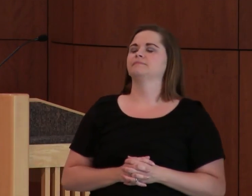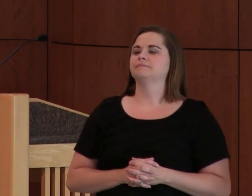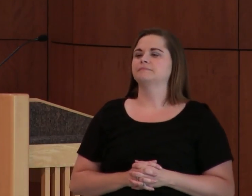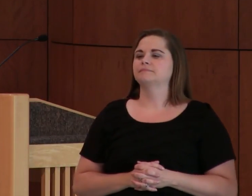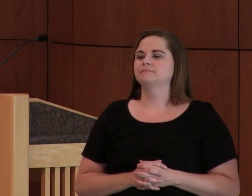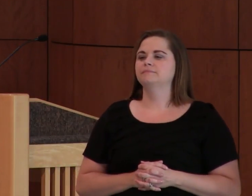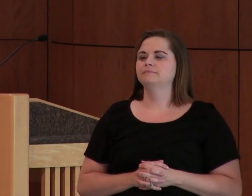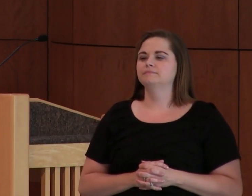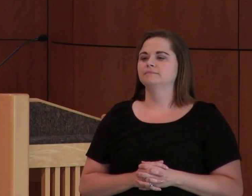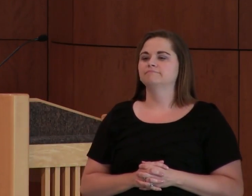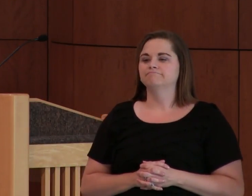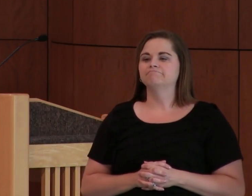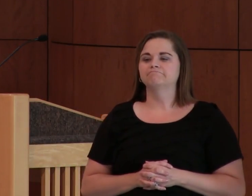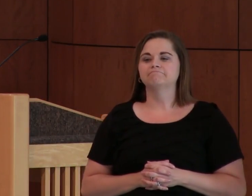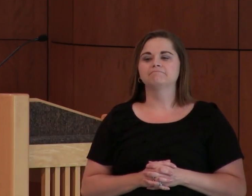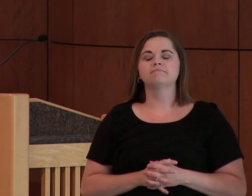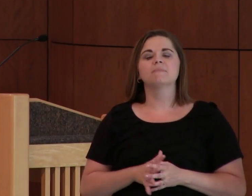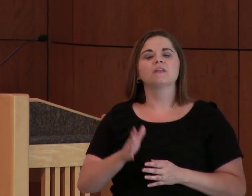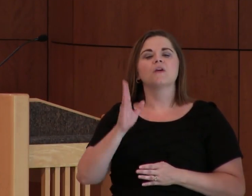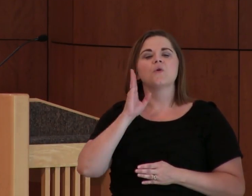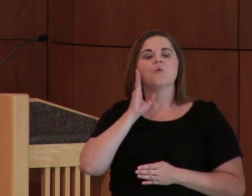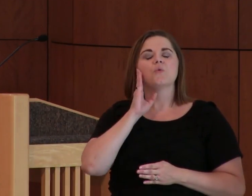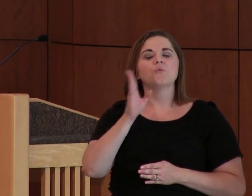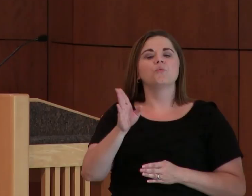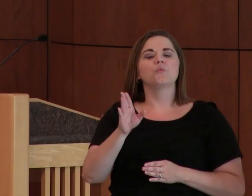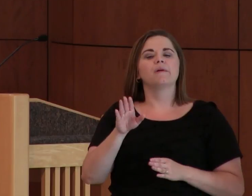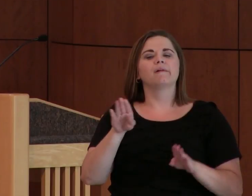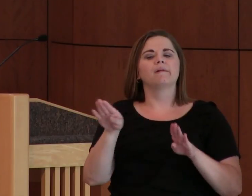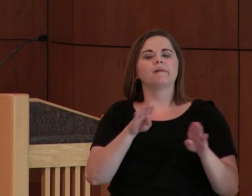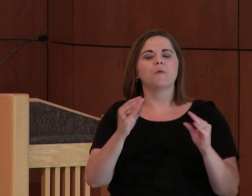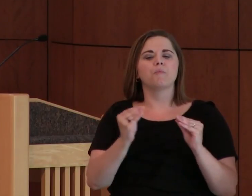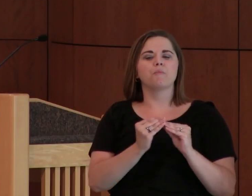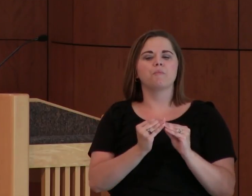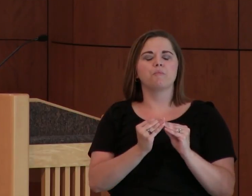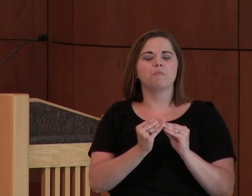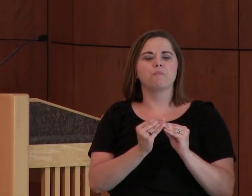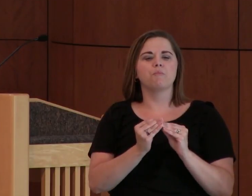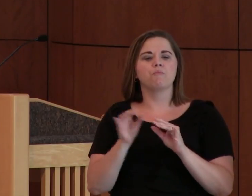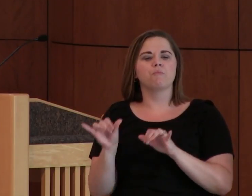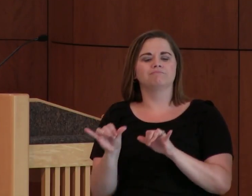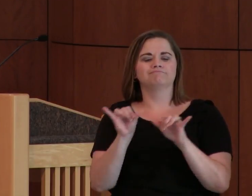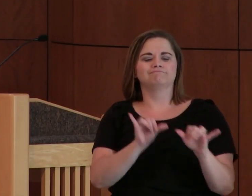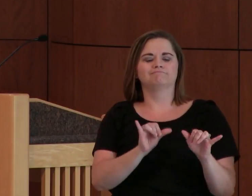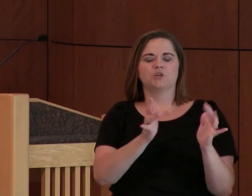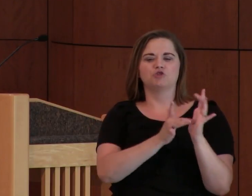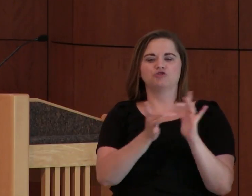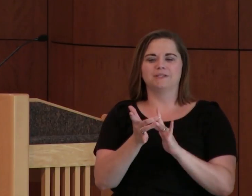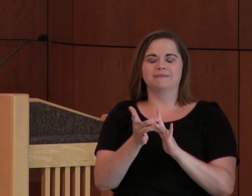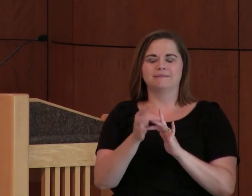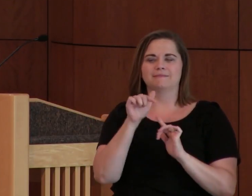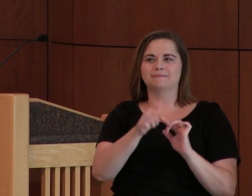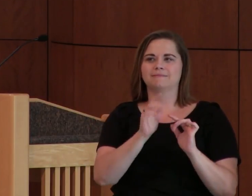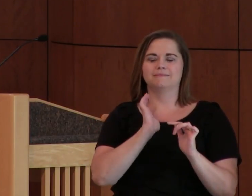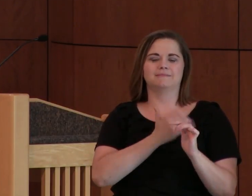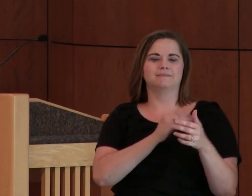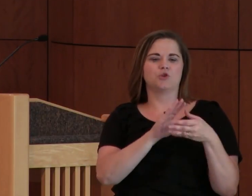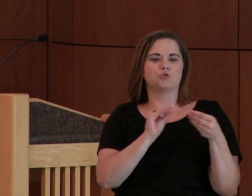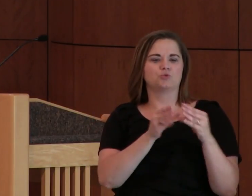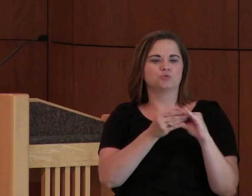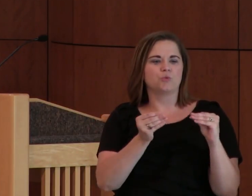In short, she was going to act a little bit more like Jesus in this story. A little bit more like these Beatitudes